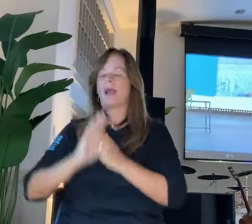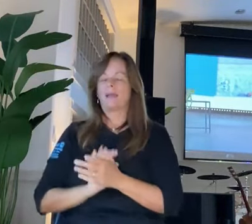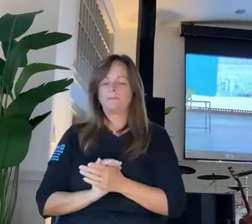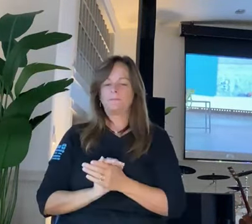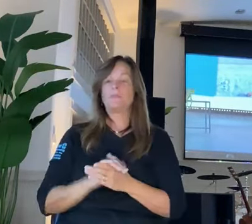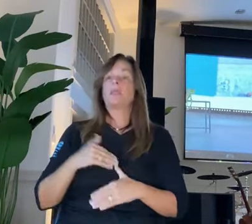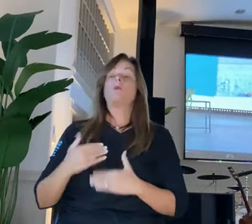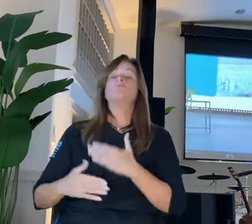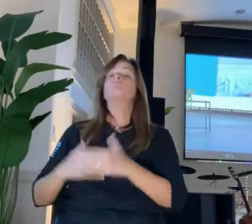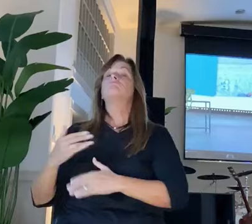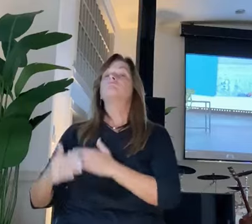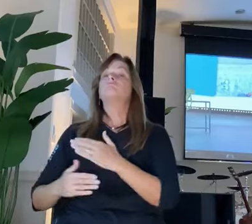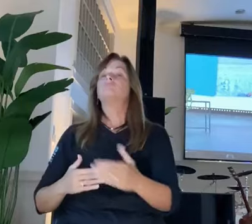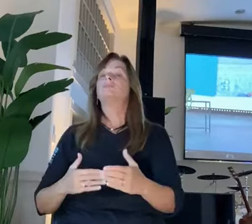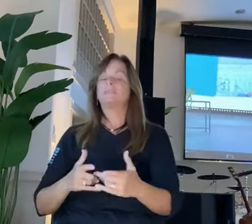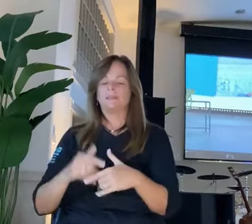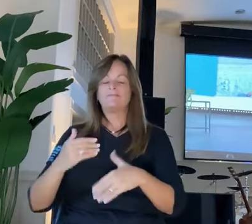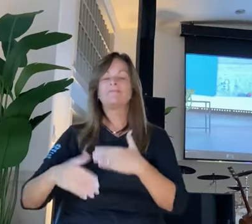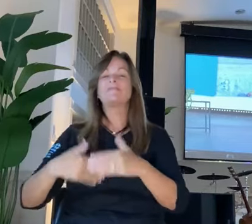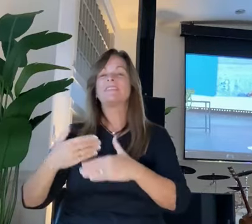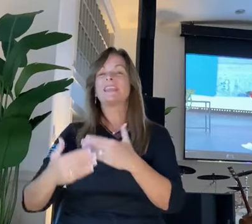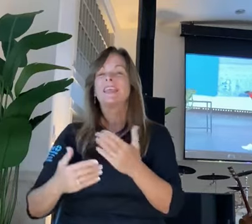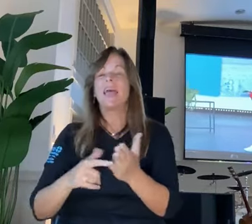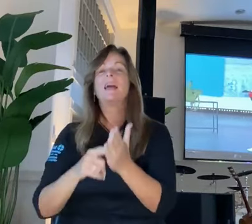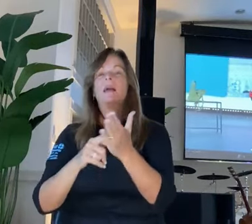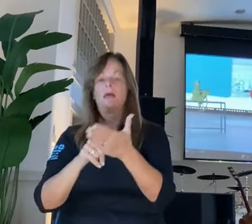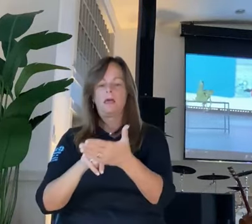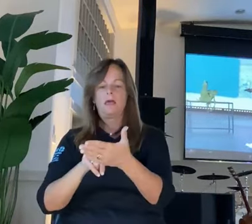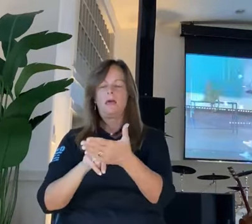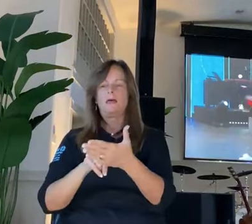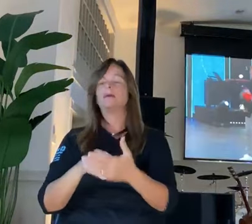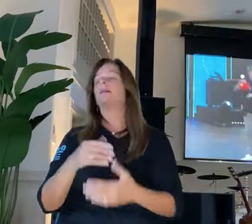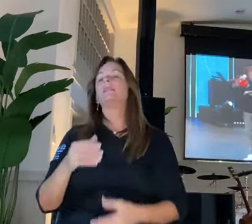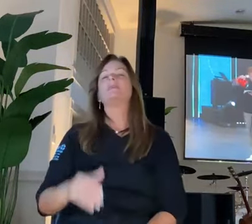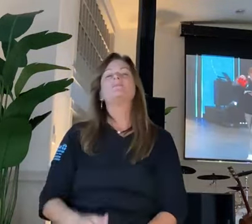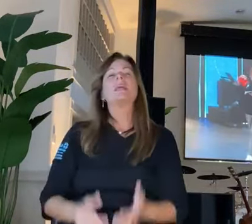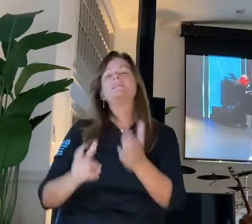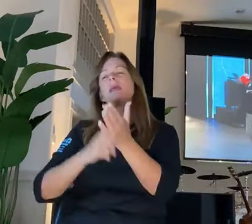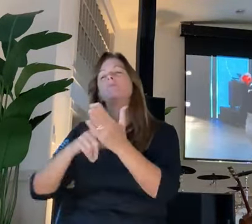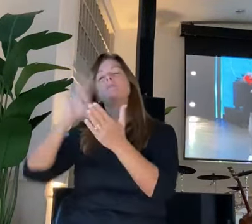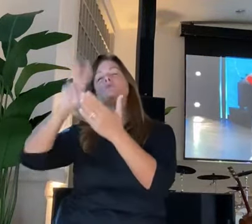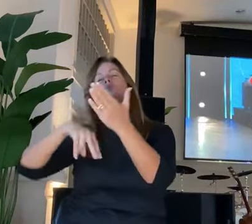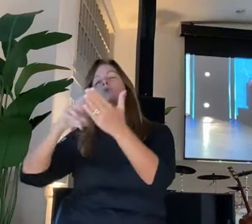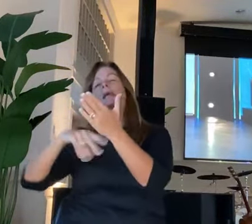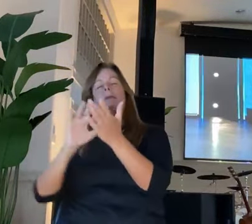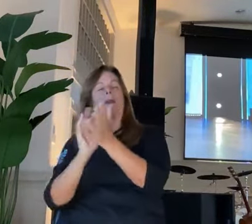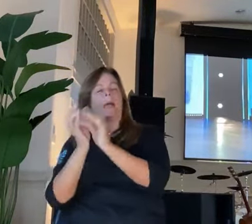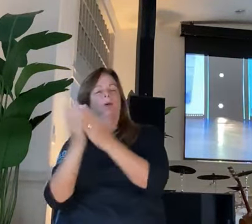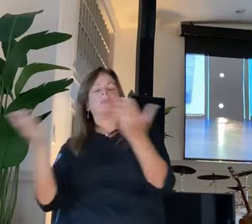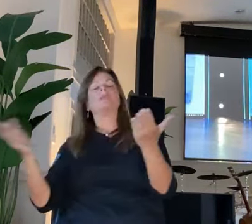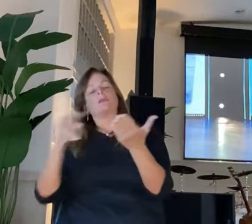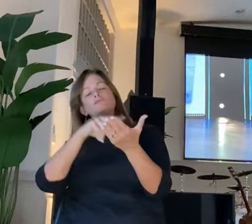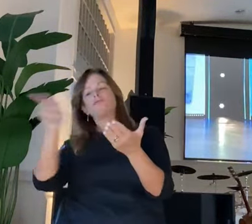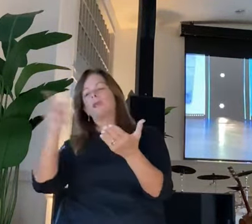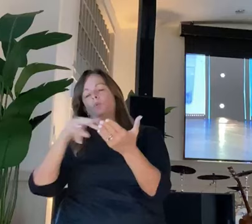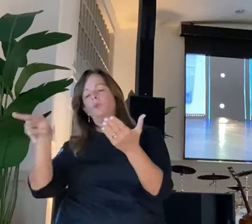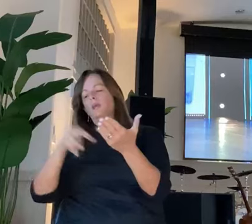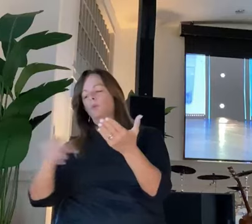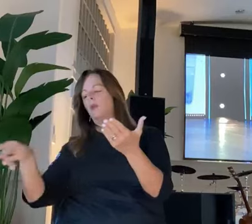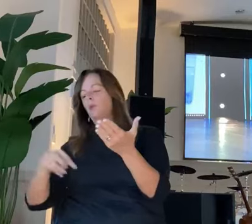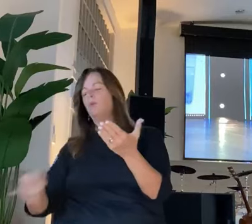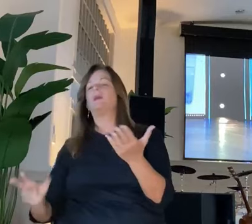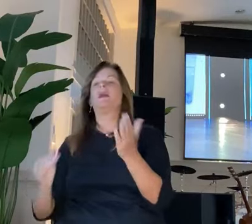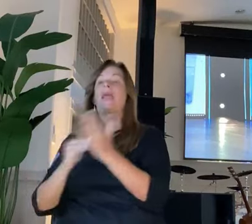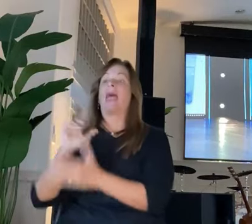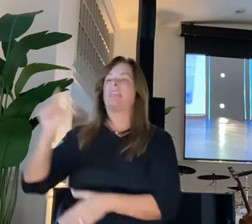to show you that you can't see any other way. Have you ever been reading the scripture, maybe a verse you've read before, and all of a sudden, it just like jumps